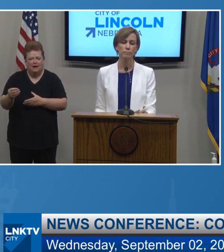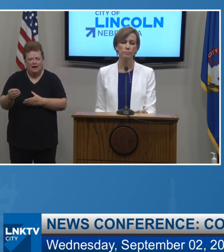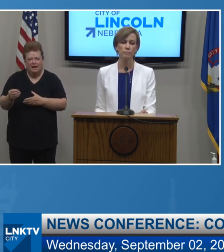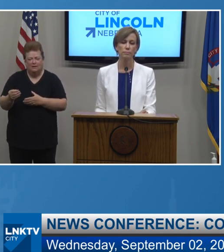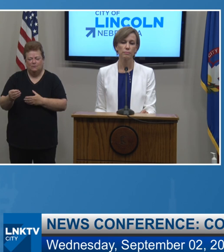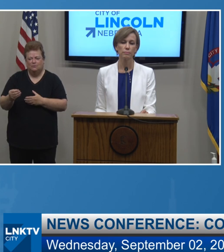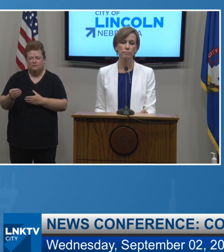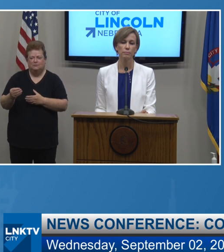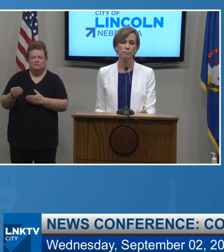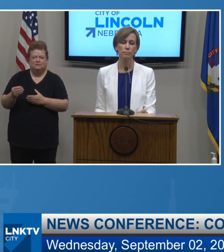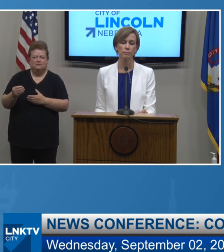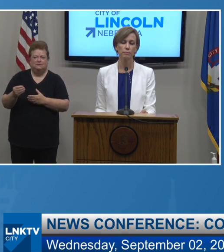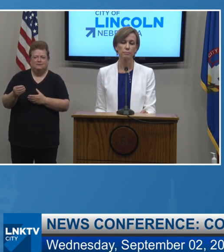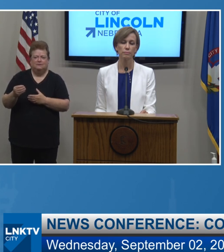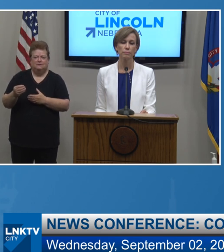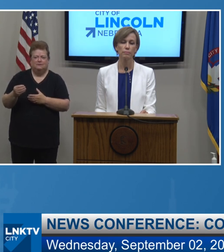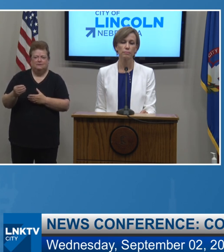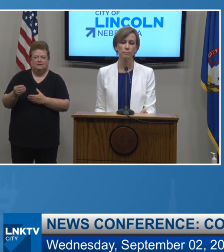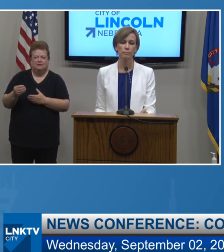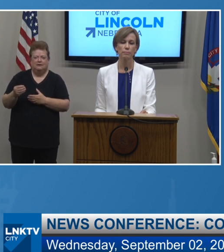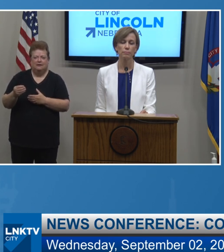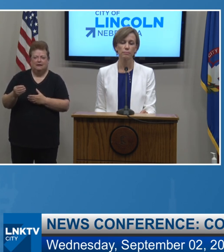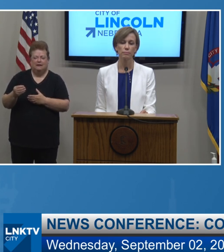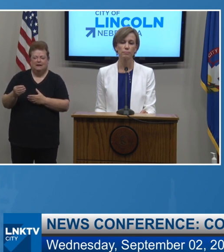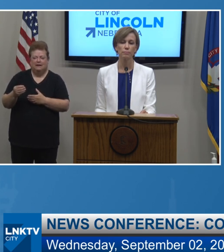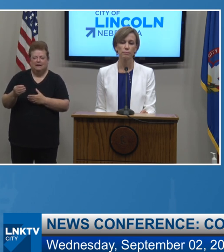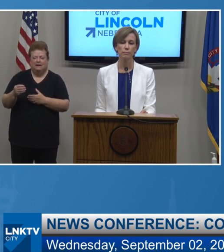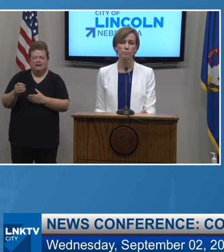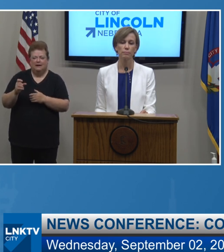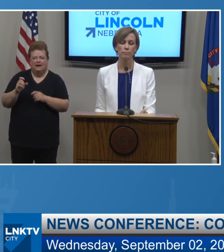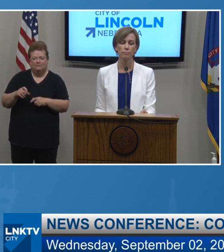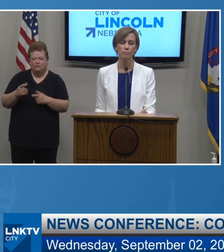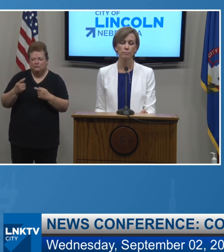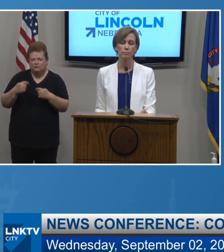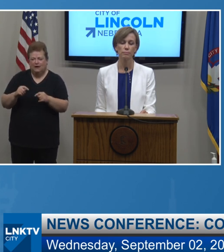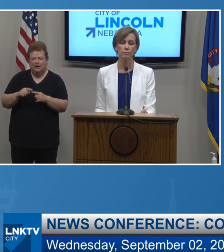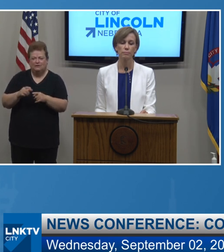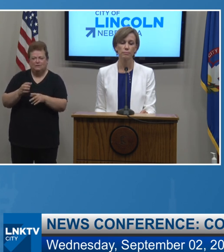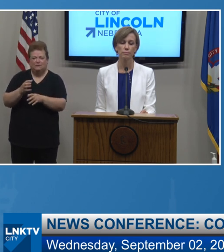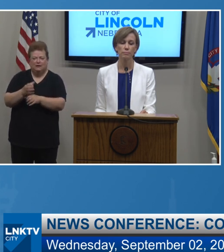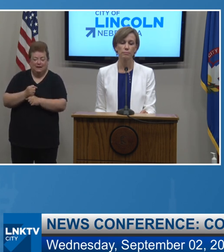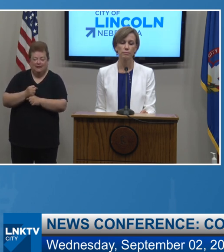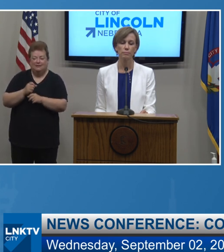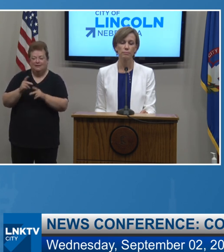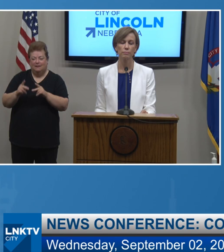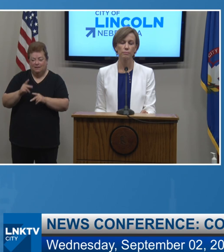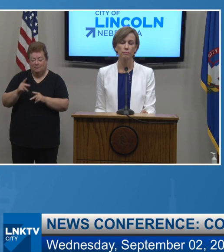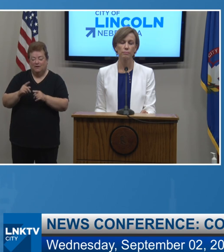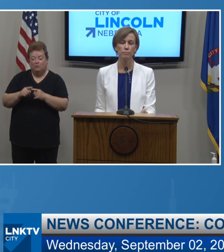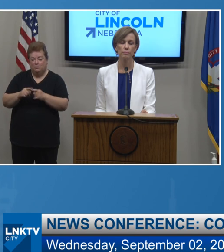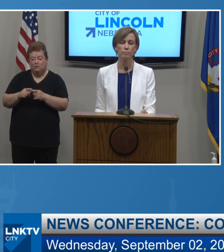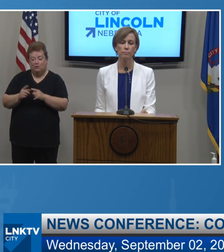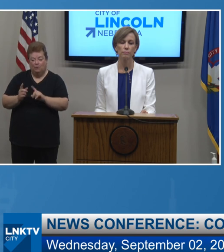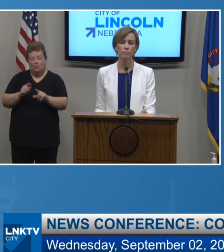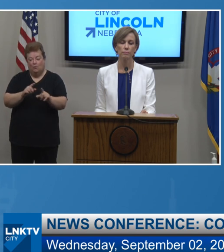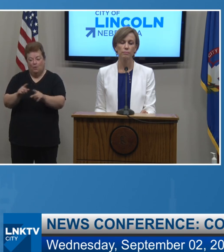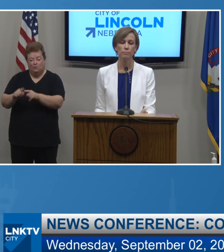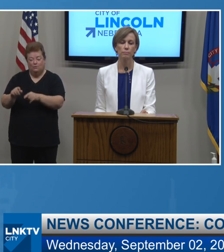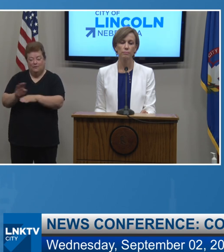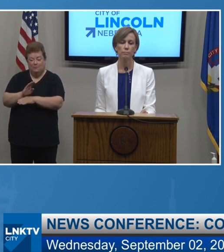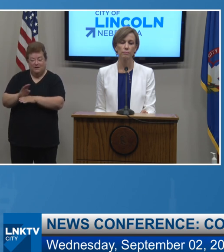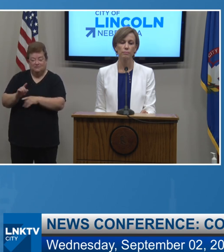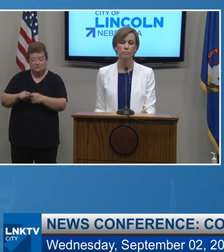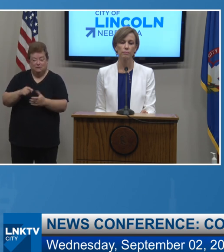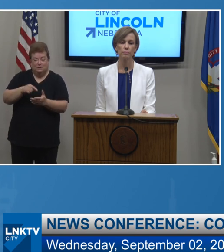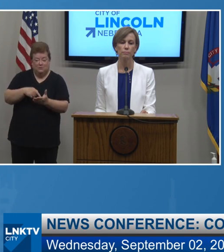they have to kind of try and get people in the door to get the revenue to pay their bills.